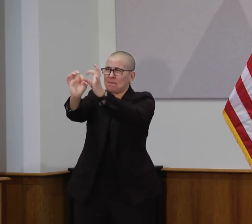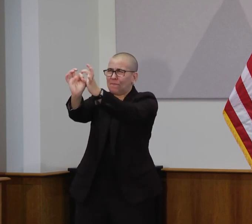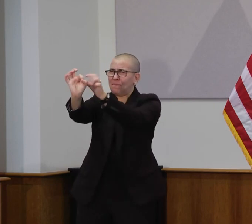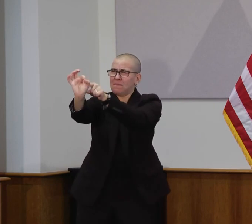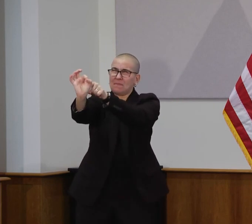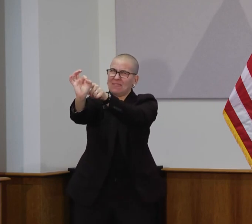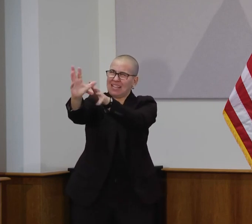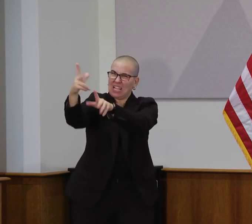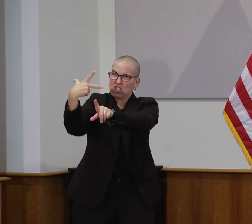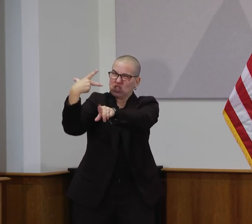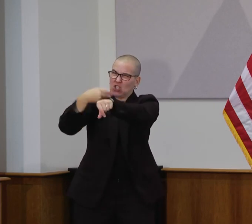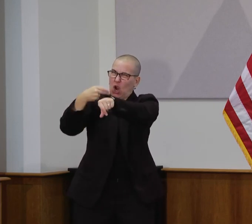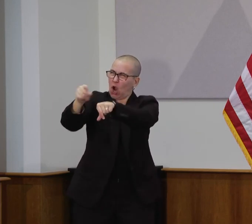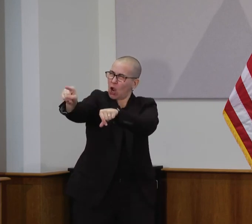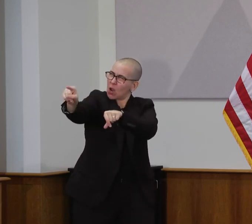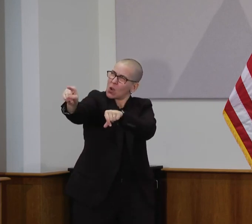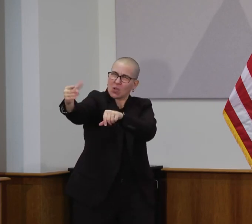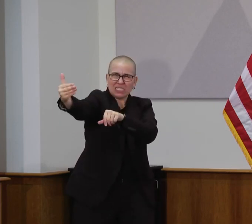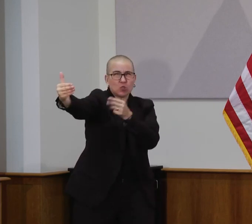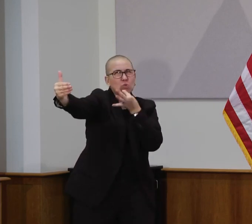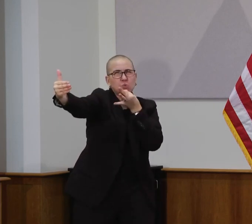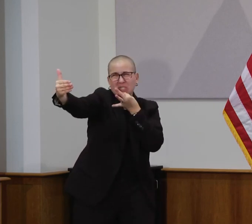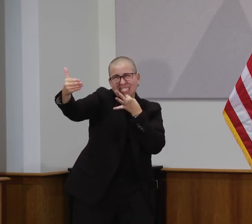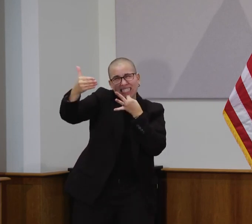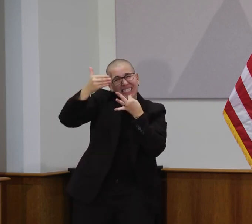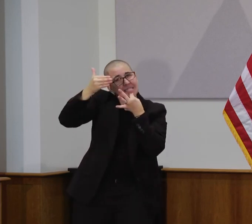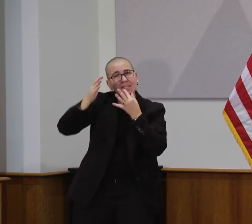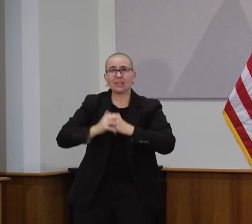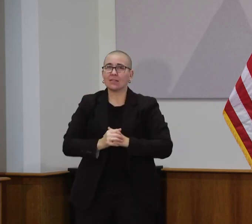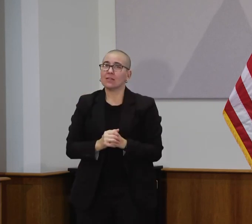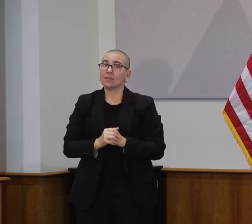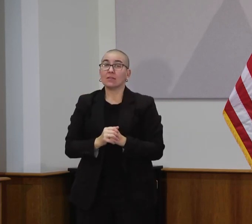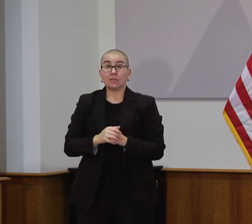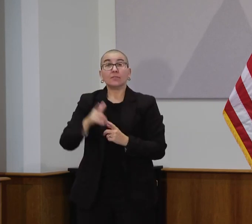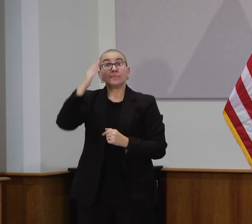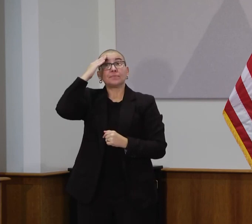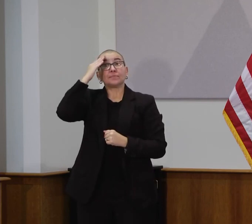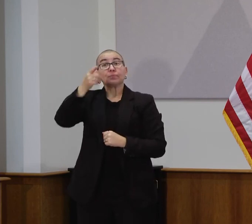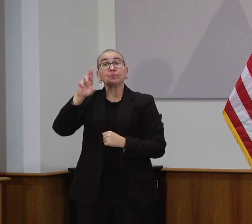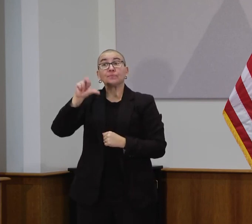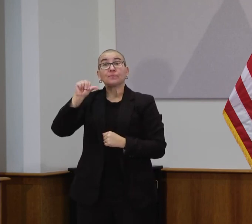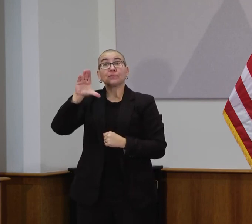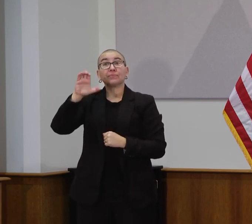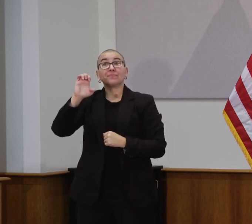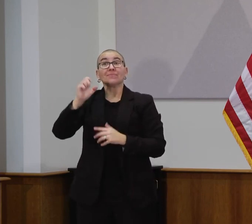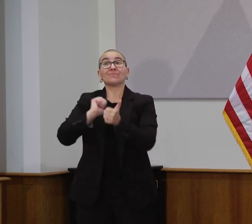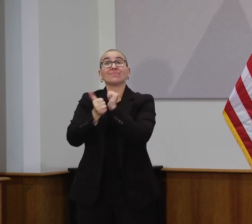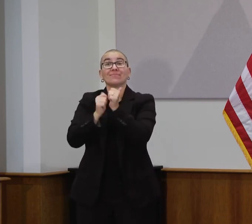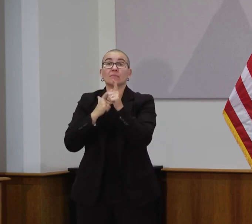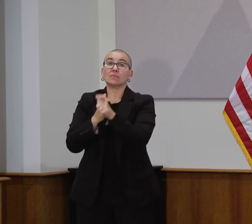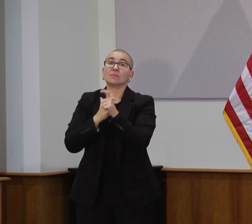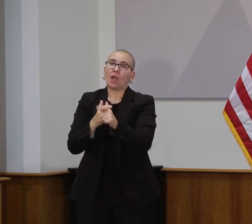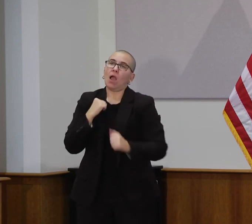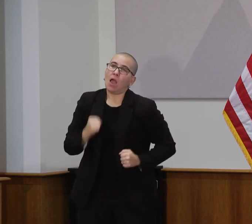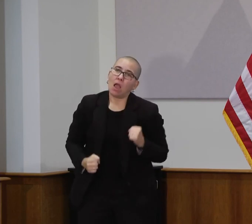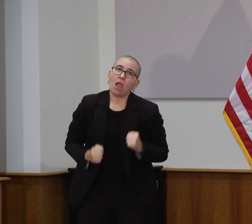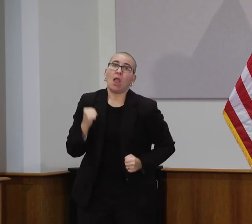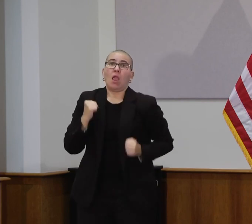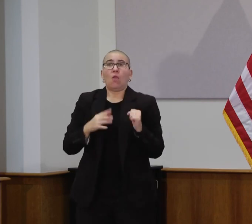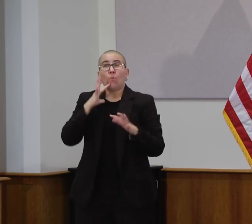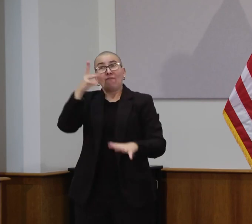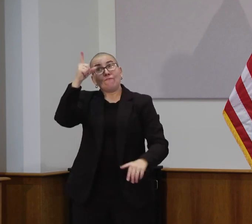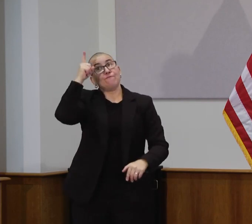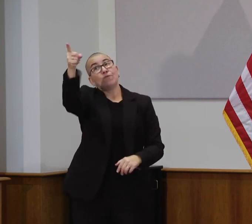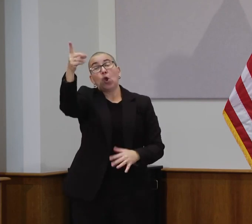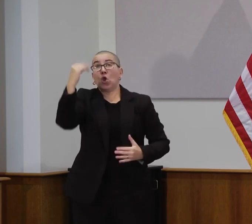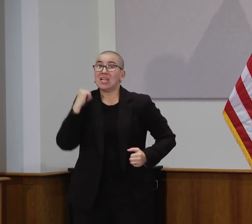this. If you're asked to run a race and you say how far and someone tells you, I don't know, just keep running, that's pretty darn